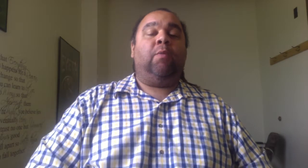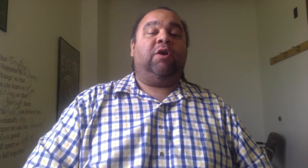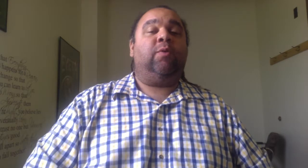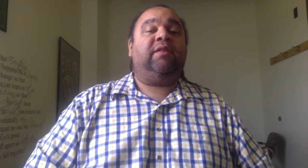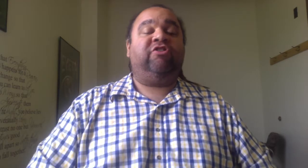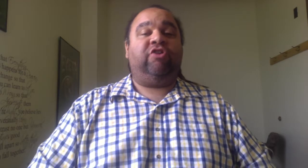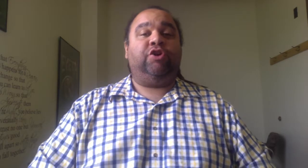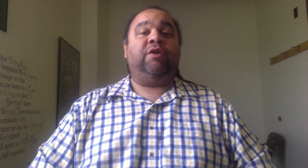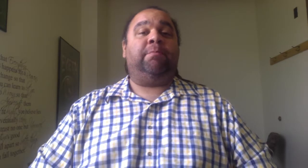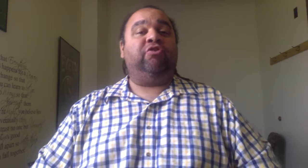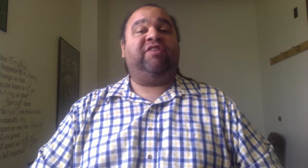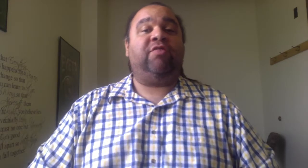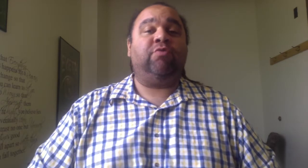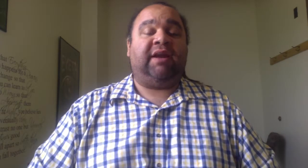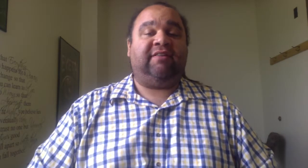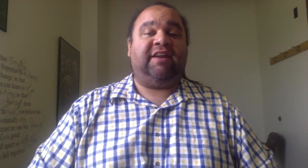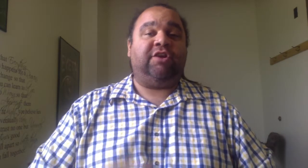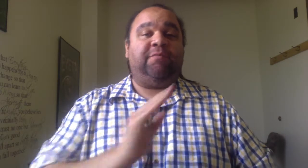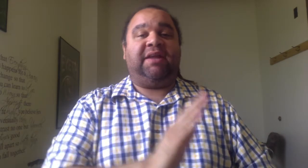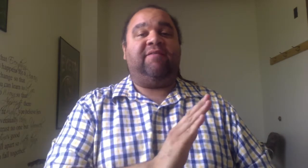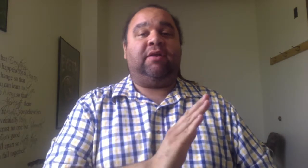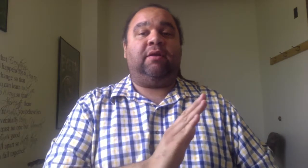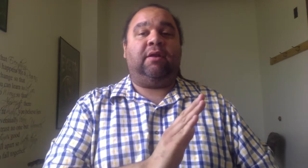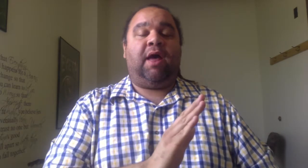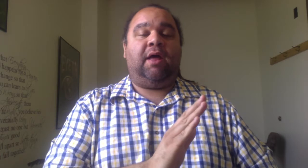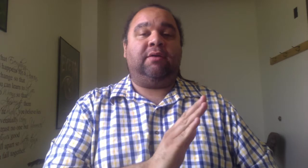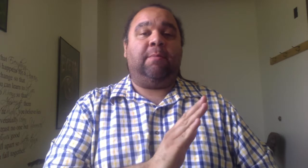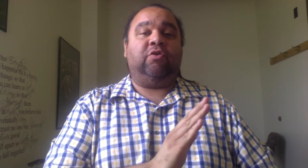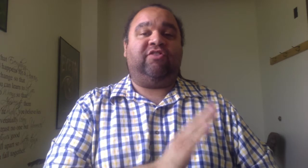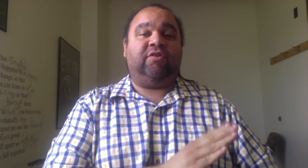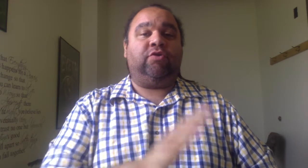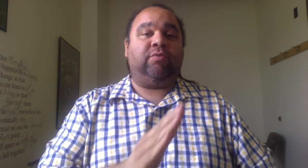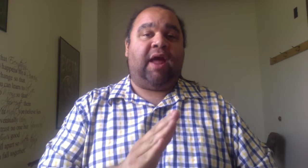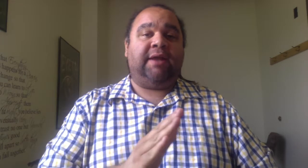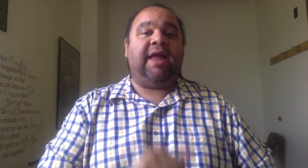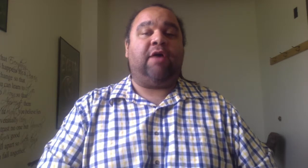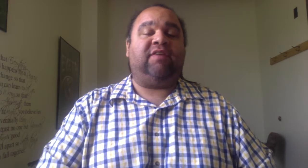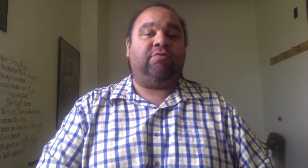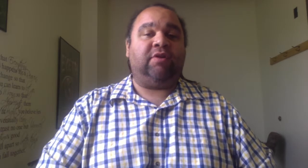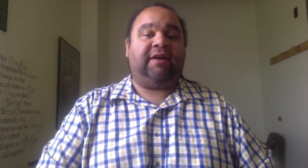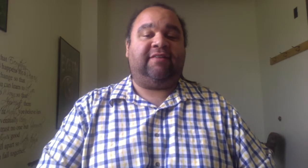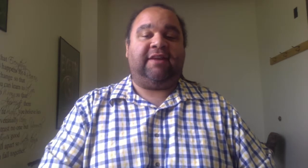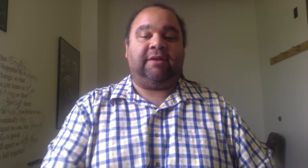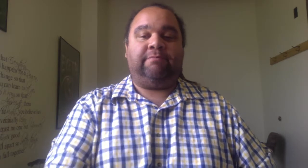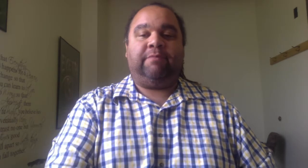I want to quickly show you numbers 10 through 19. You've been given numbers 0 through 9, now 10 through 19.